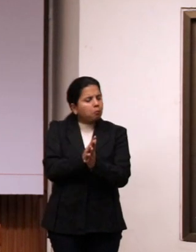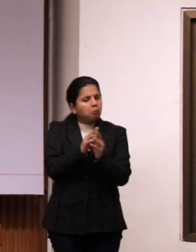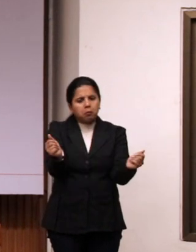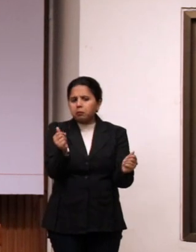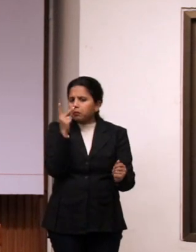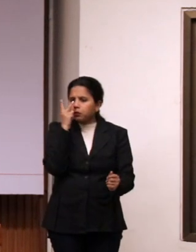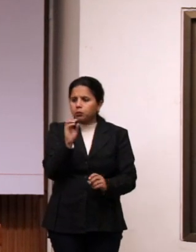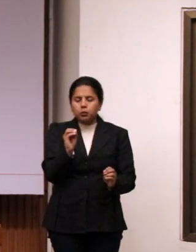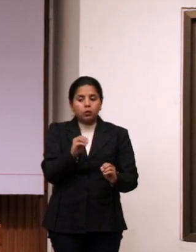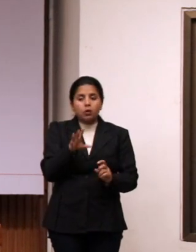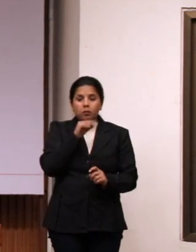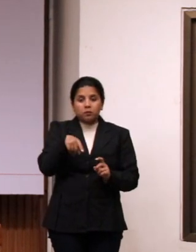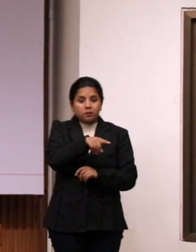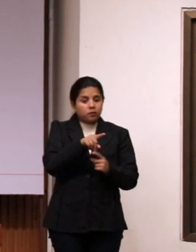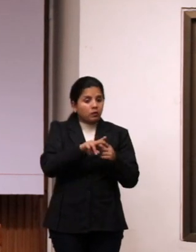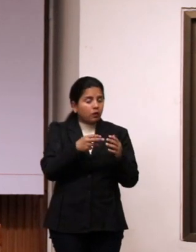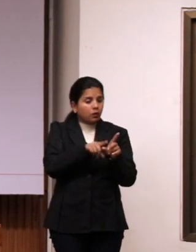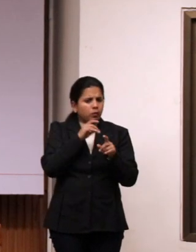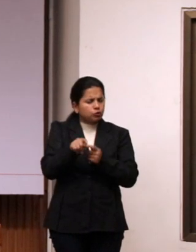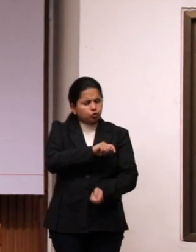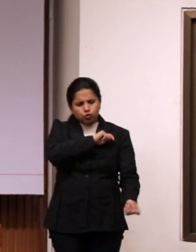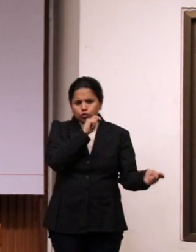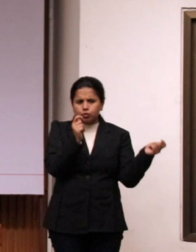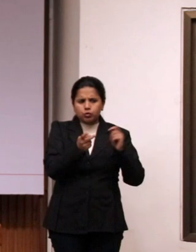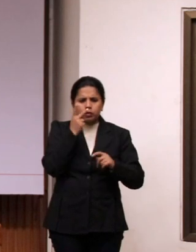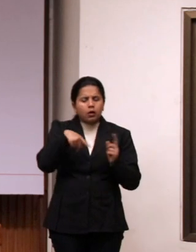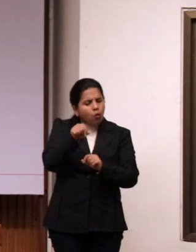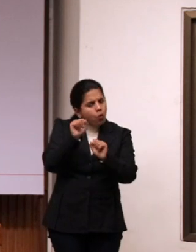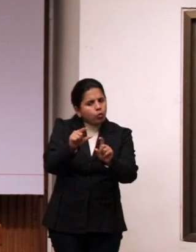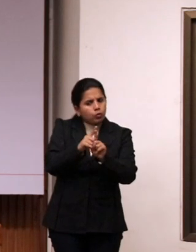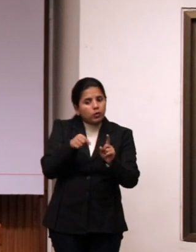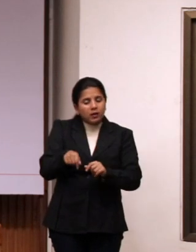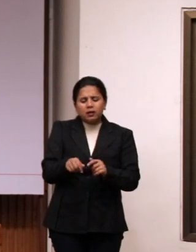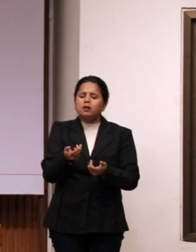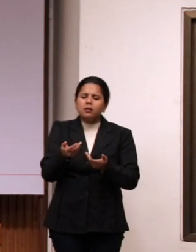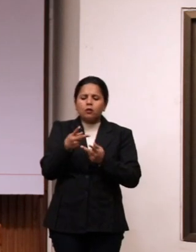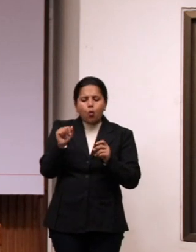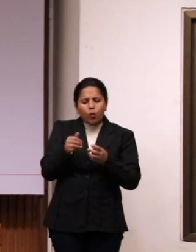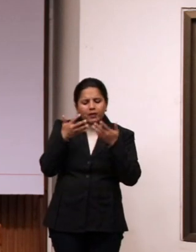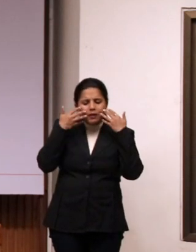level, when you look at the energy transformation, which is carried out by lesser cats,